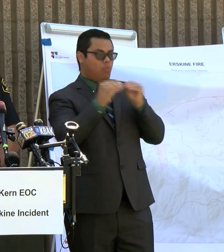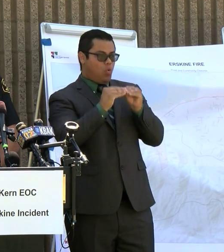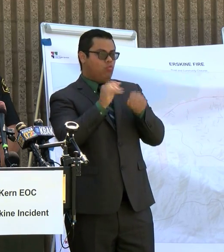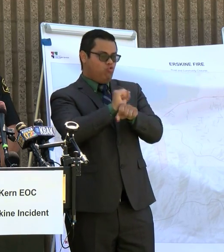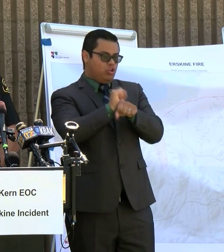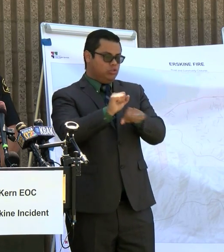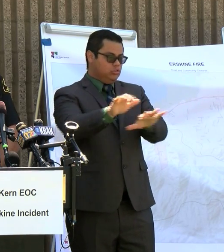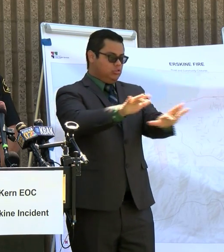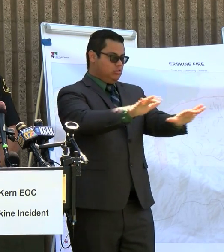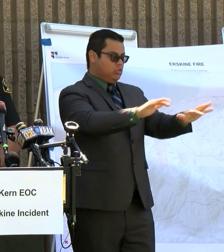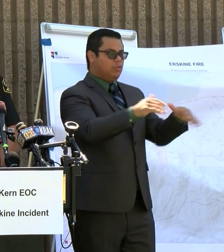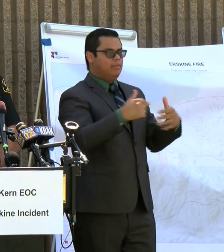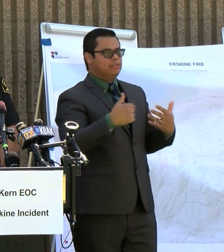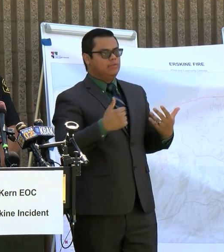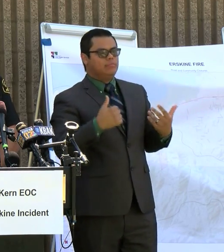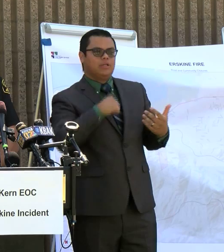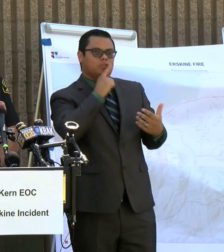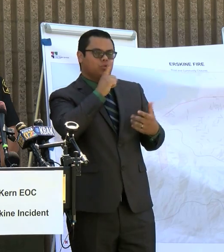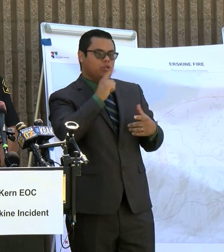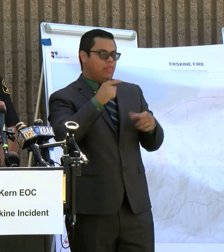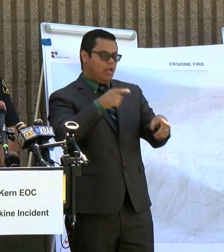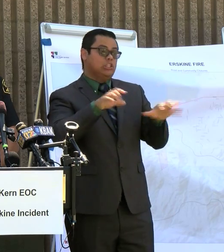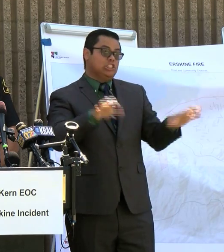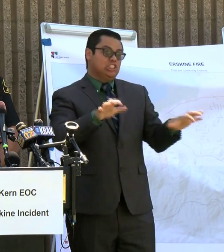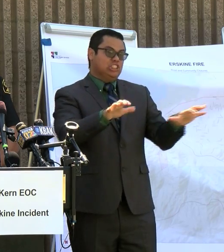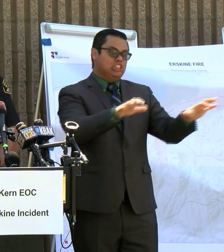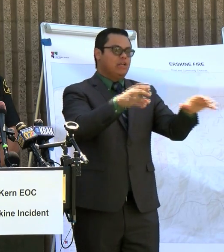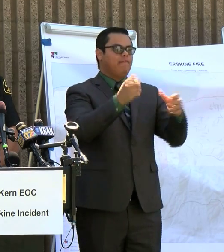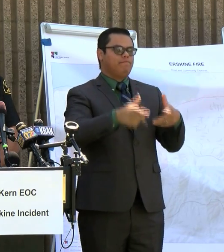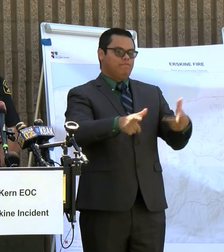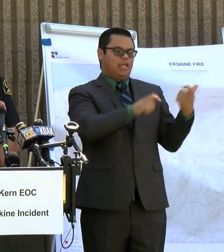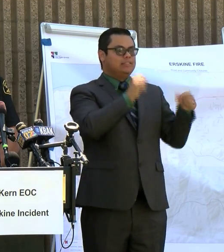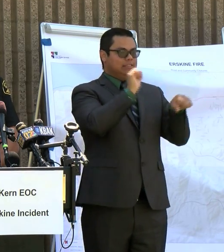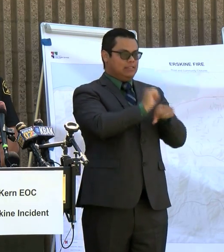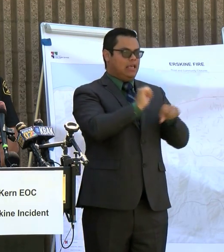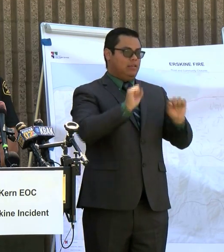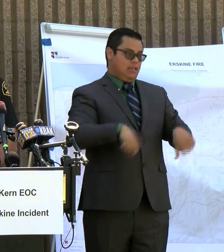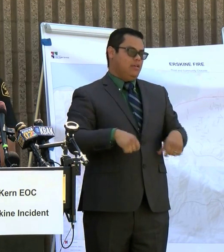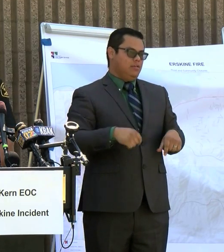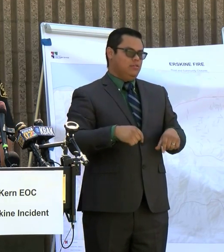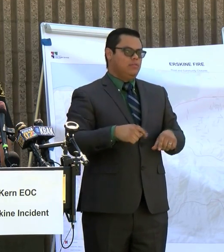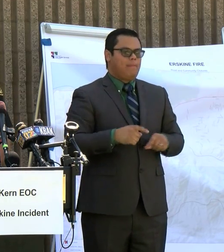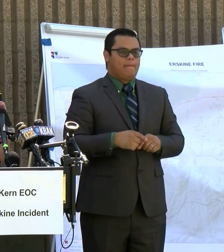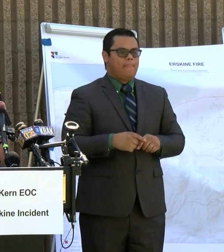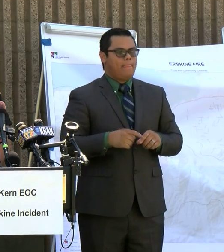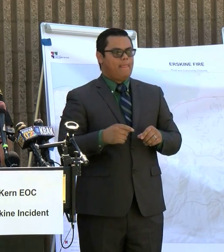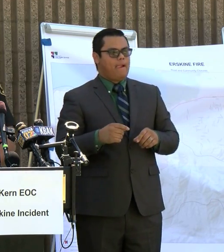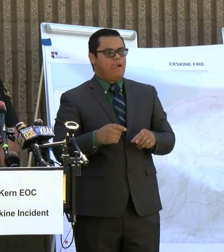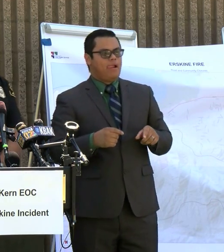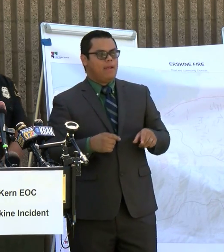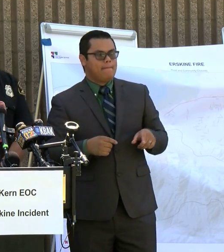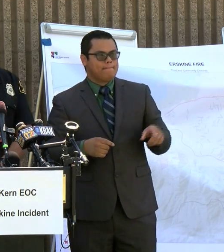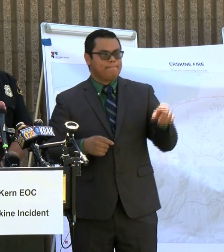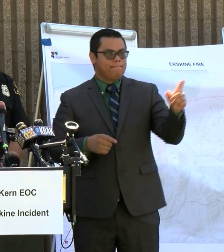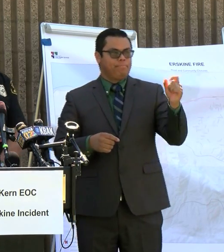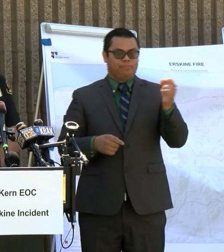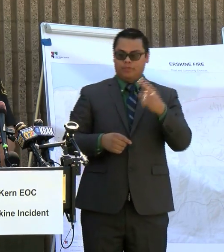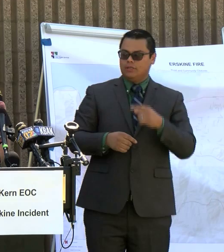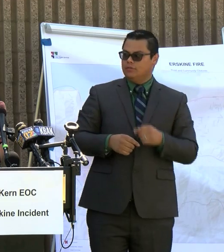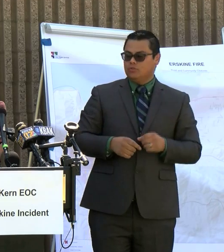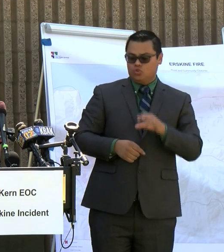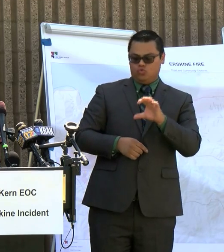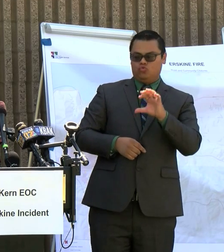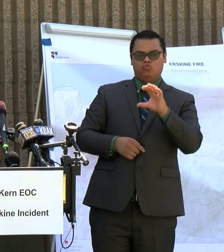I'm not sure on that. They're going as fast as they can, trying to do a good systematic search. I'm Kristen Price from 17 News here